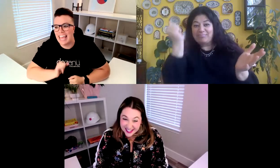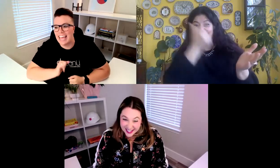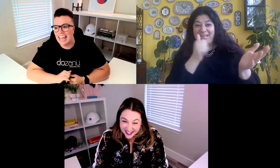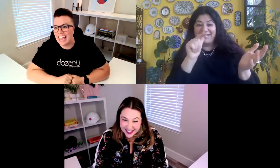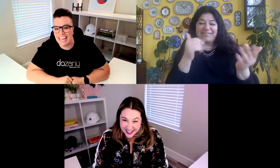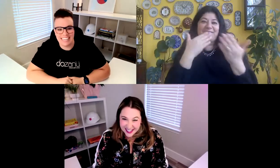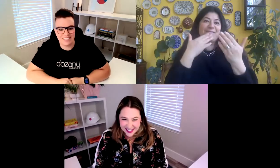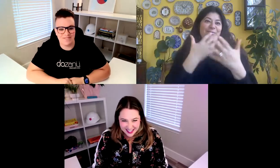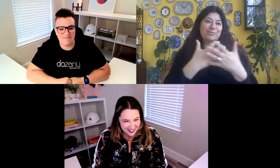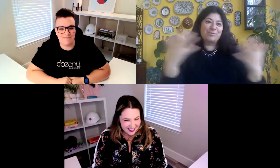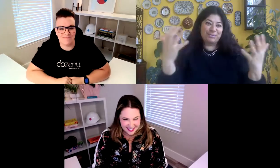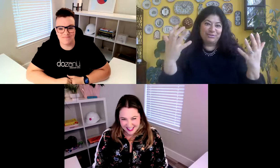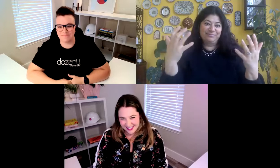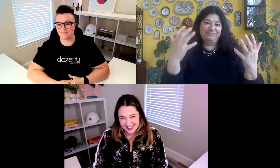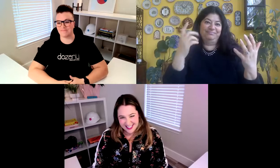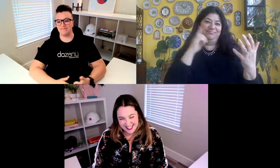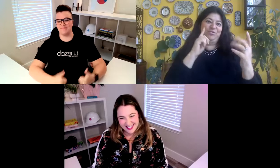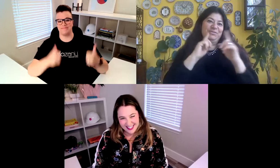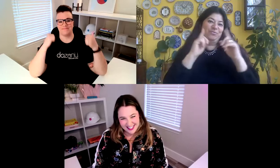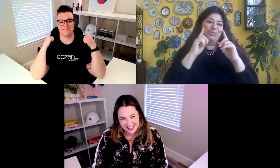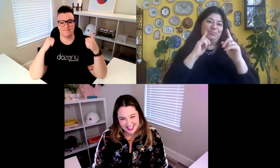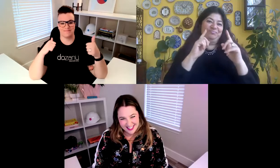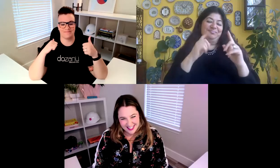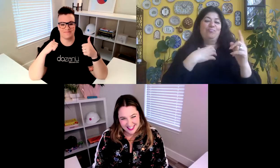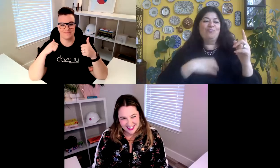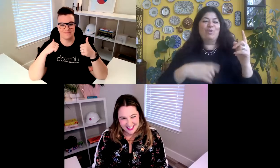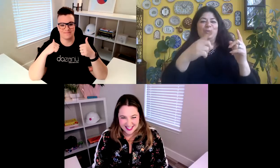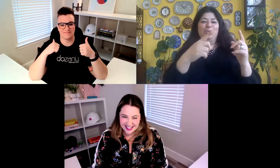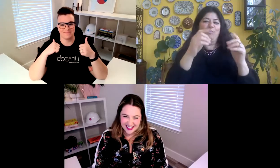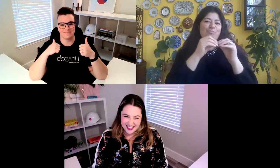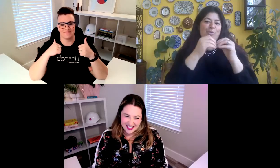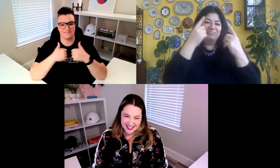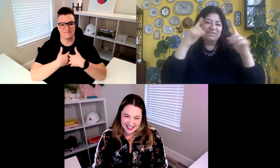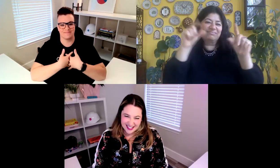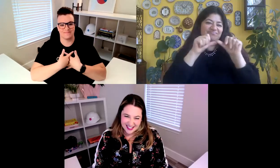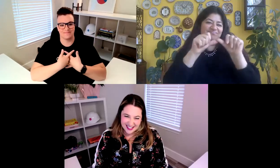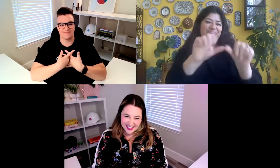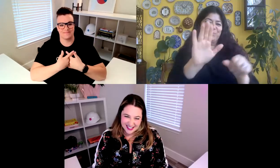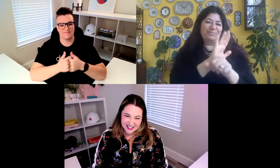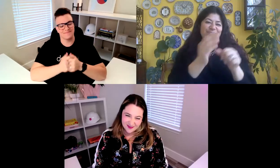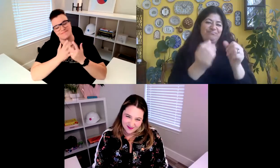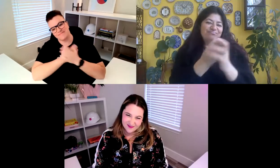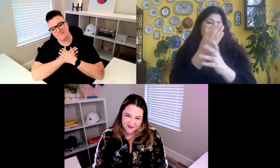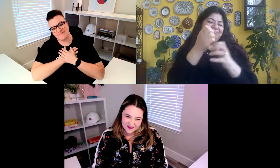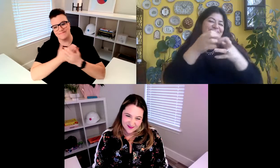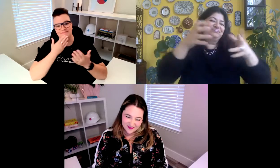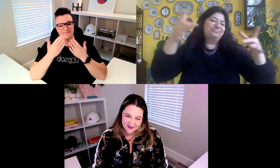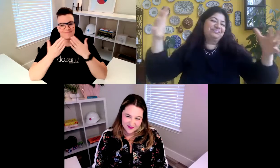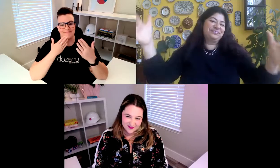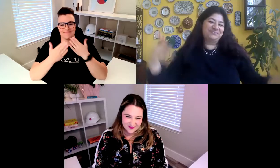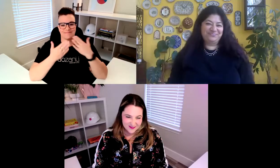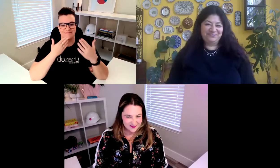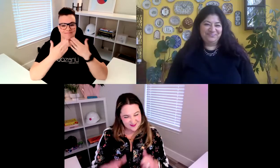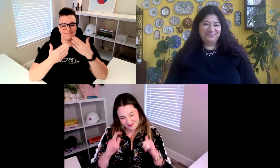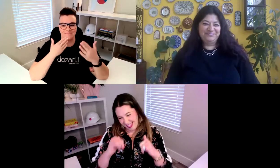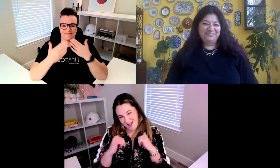and to Catherine and to our interpreter, Alana. Thank you all so much for joining us for this interview. And I wish you so much more